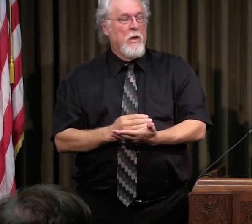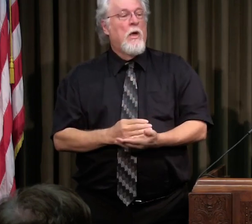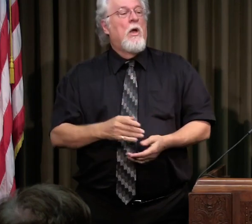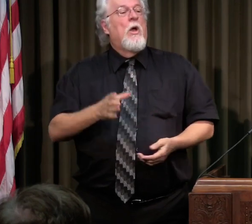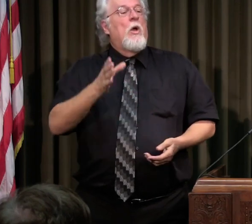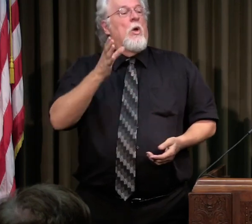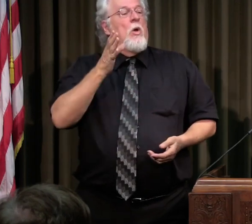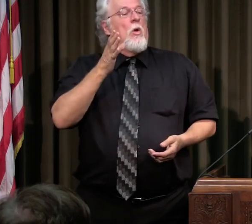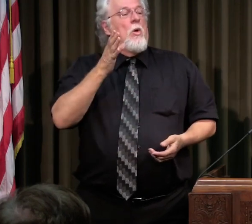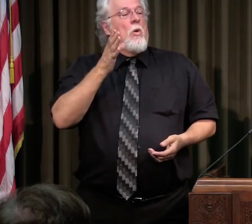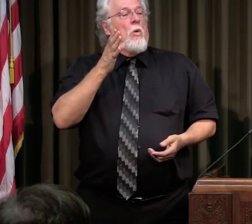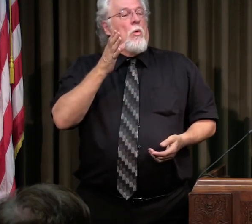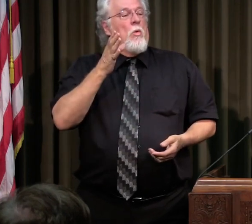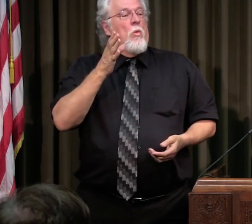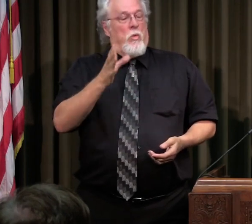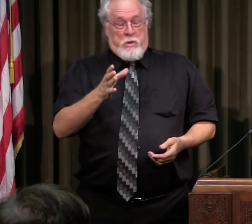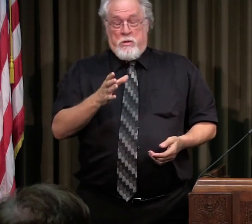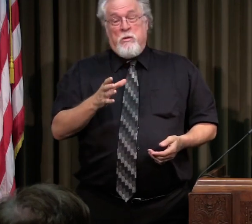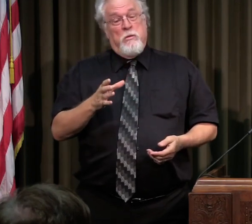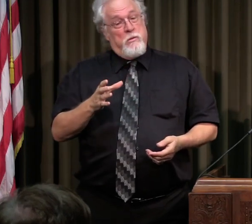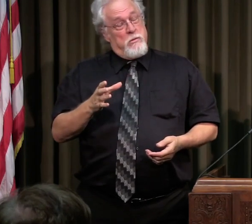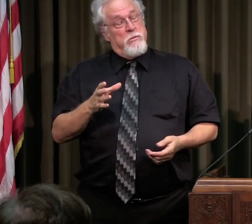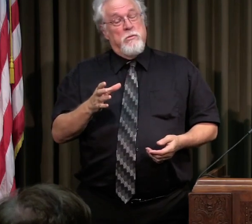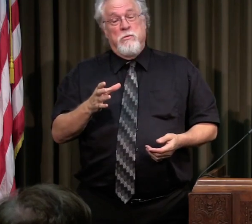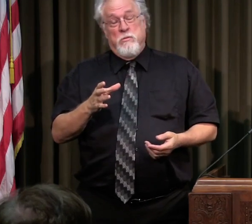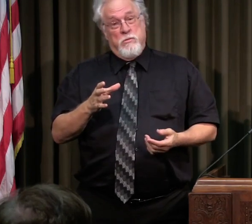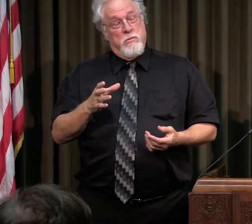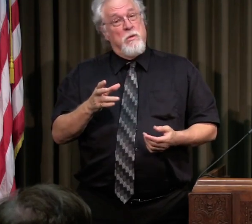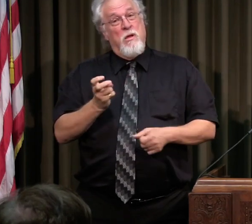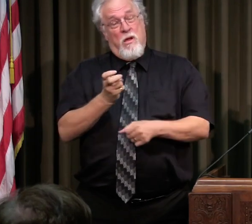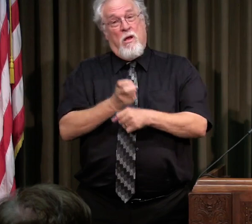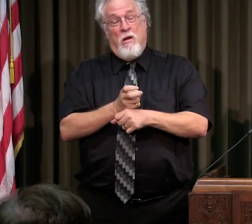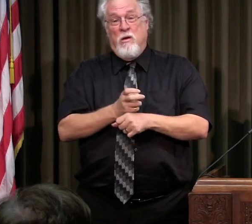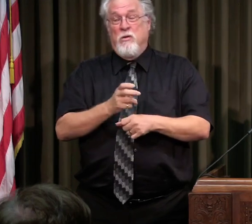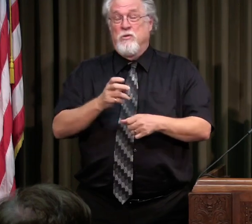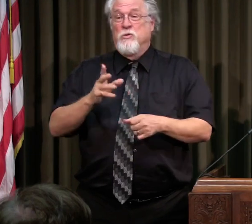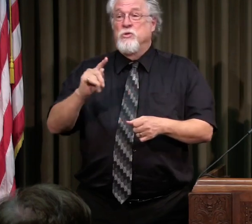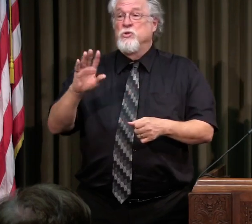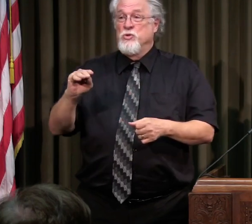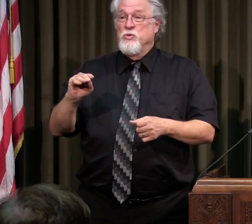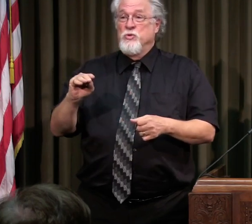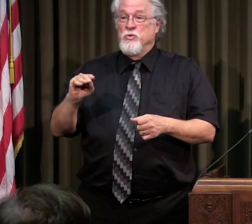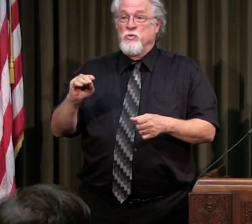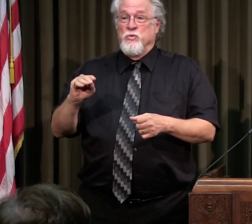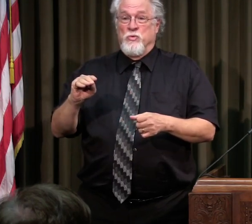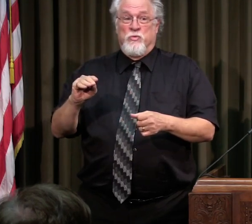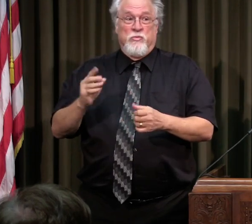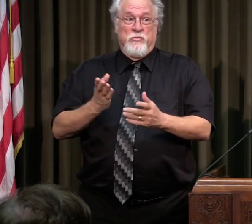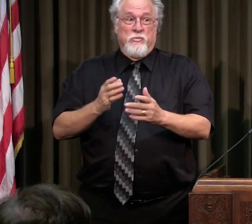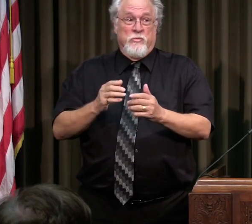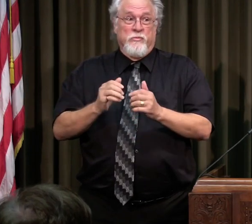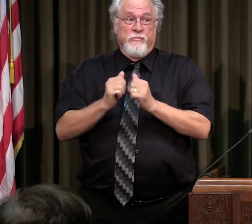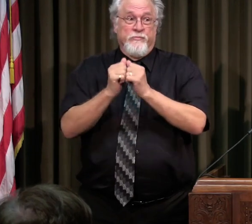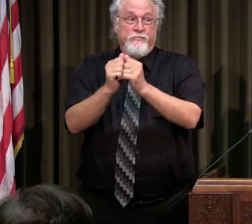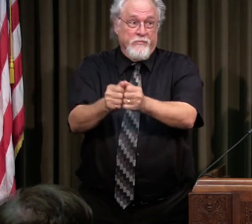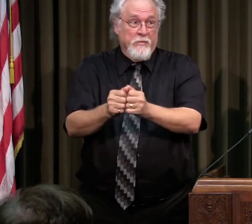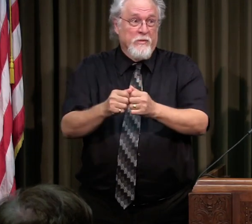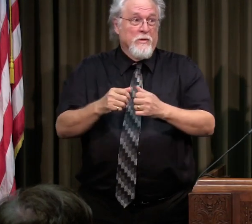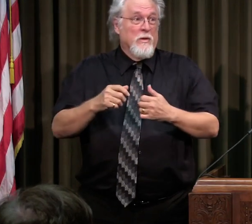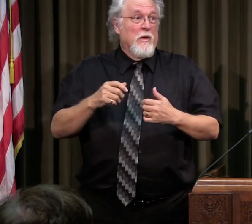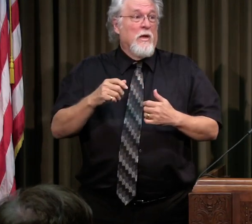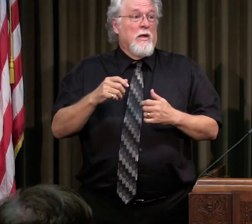be very hard to get by with over the course of the next fiscal